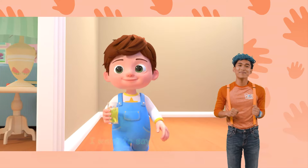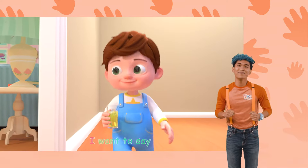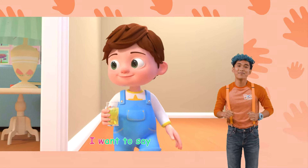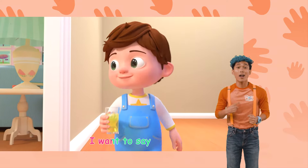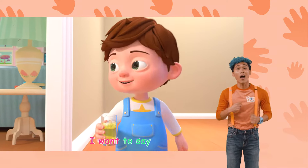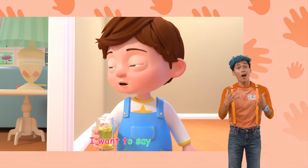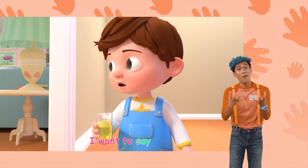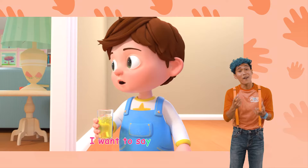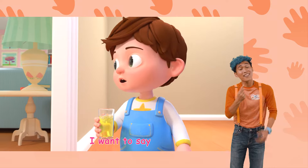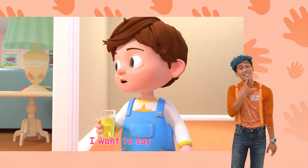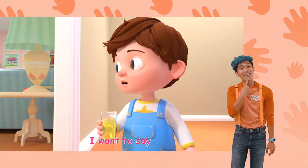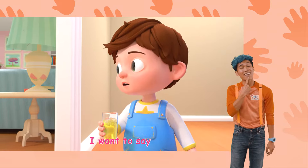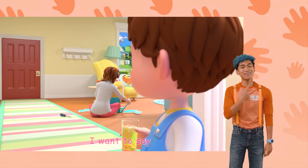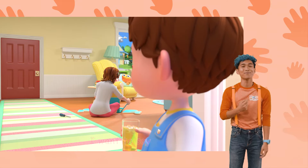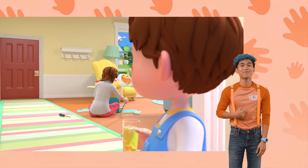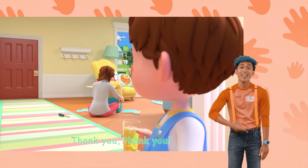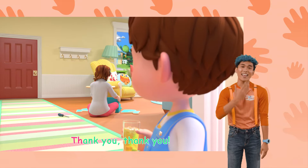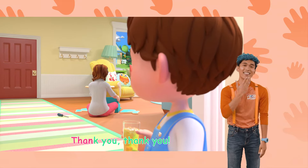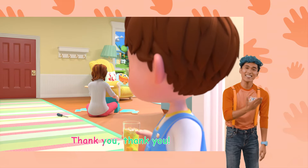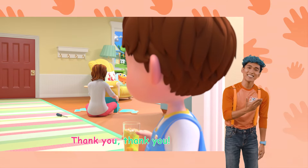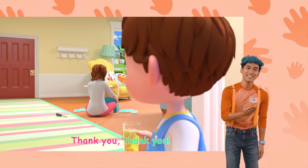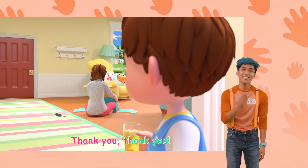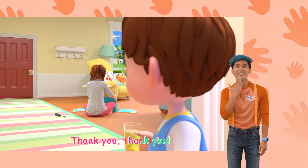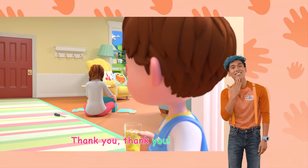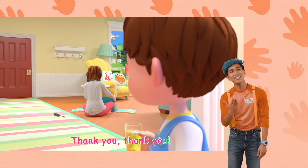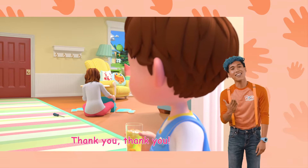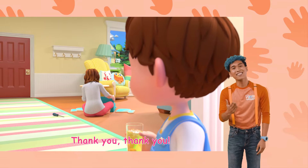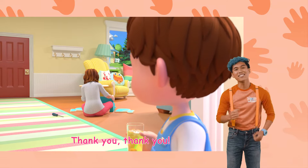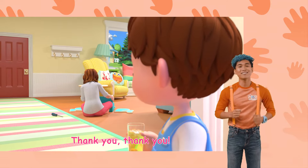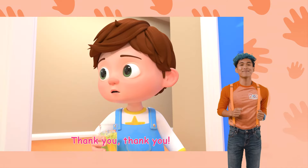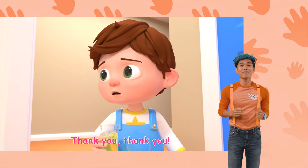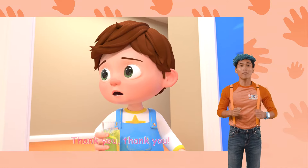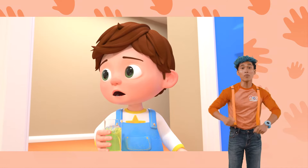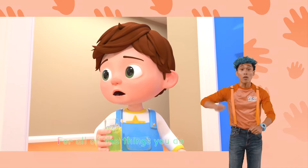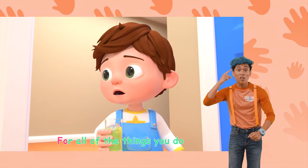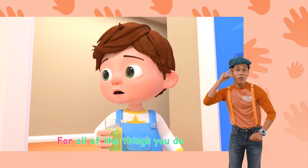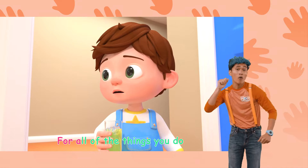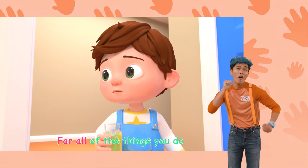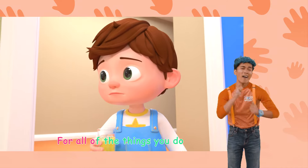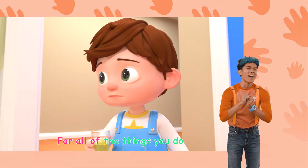To say thank you, thank you.